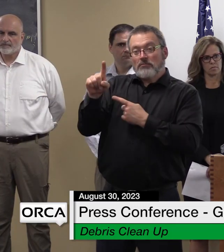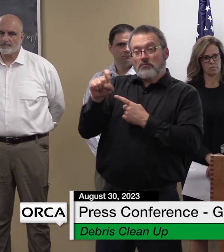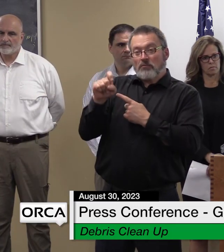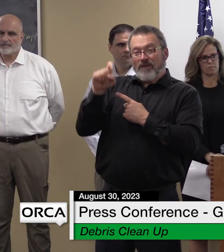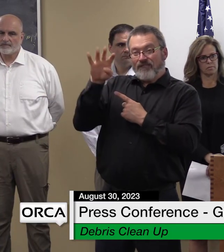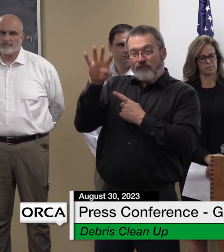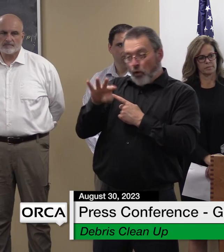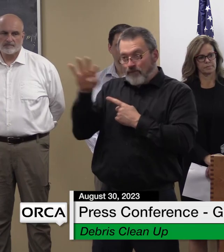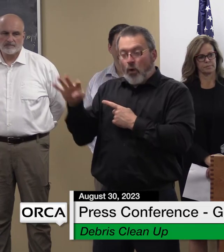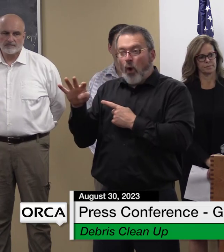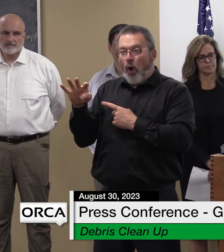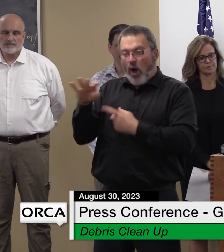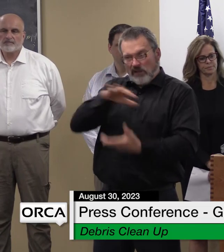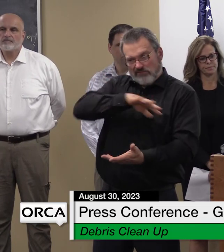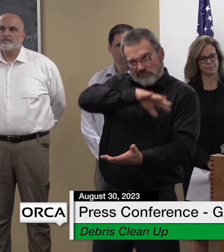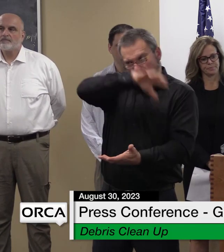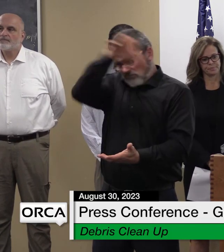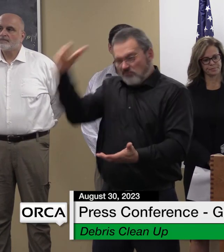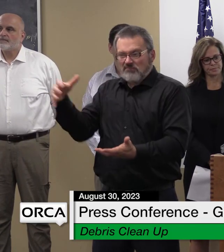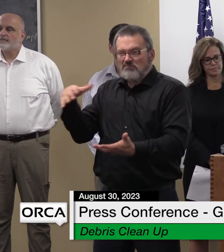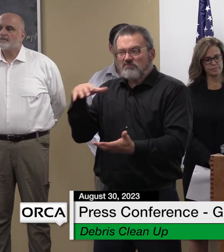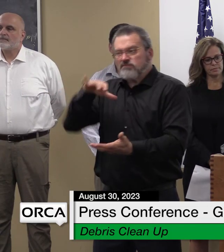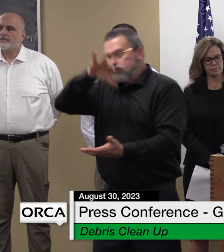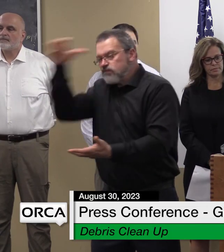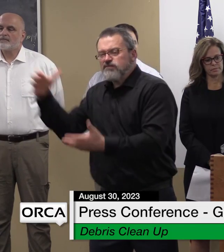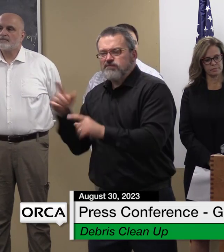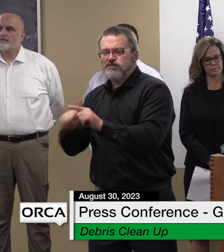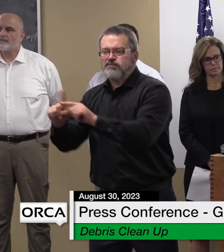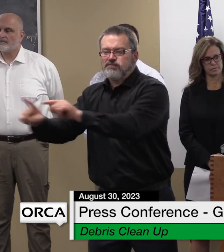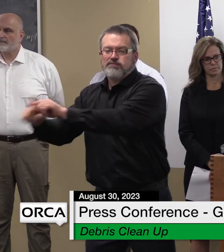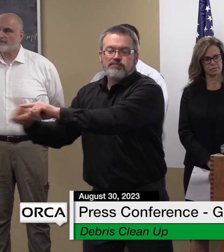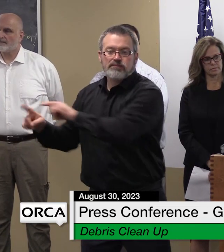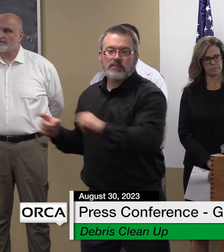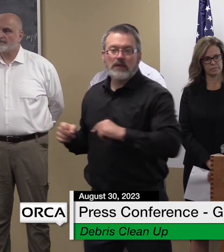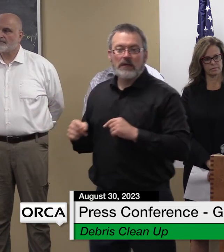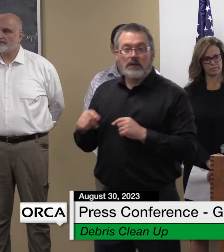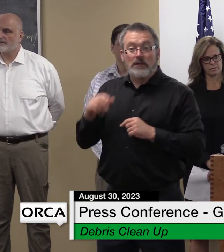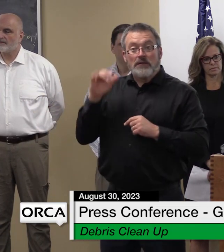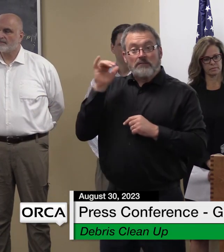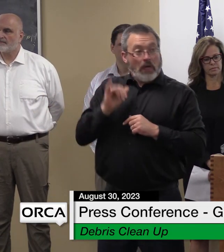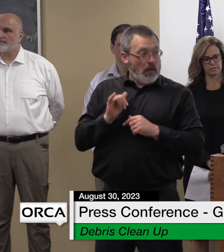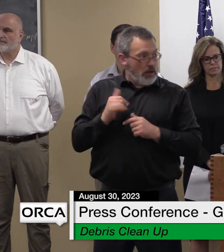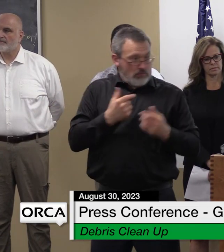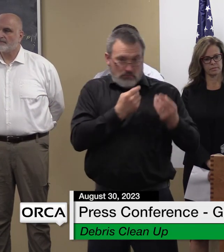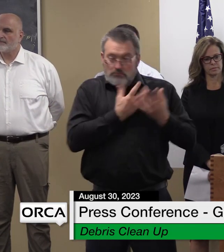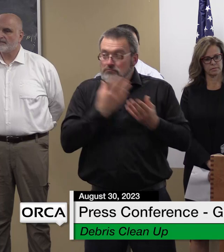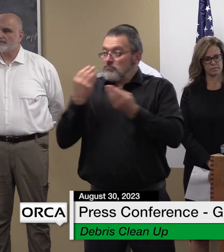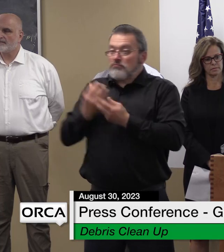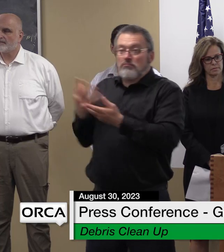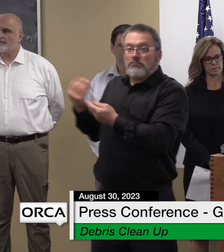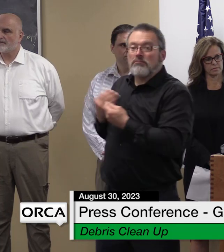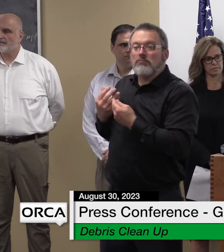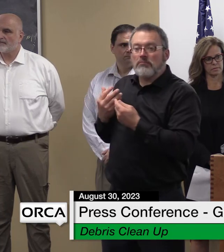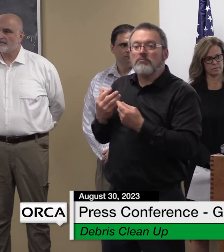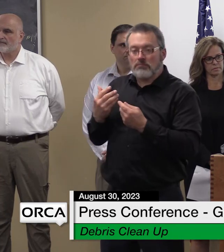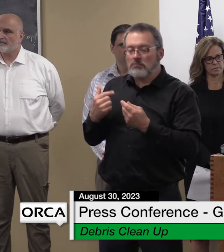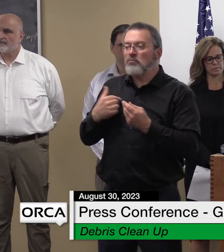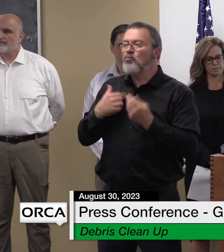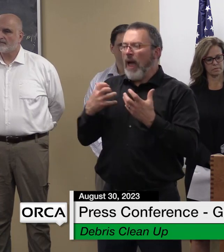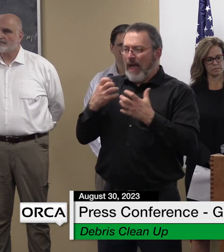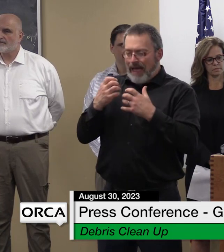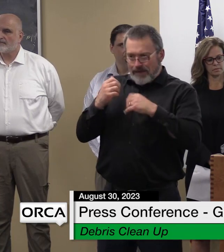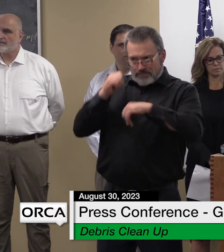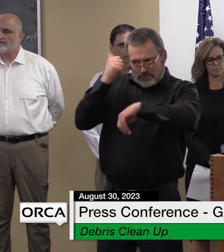piles. We are using this information to determine where to focus further resources. Demolition and